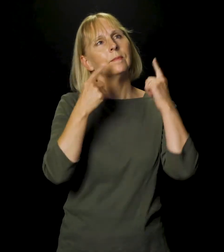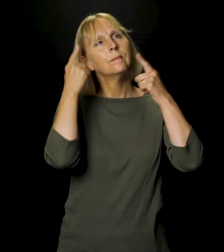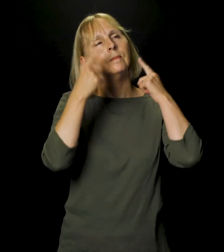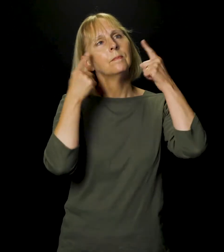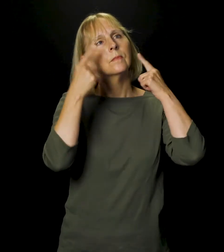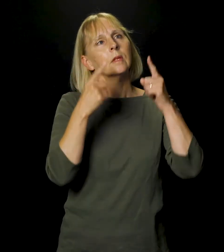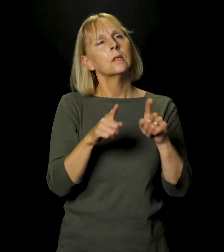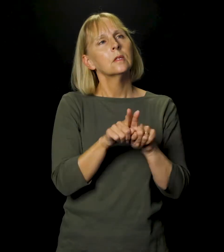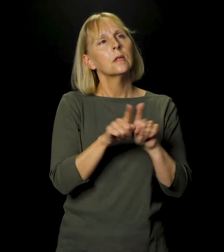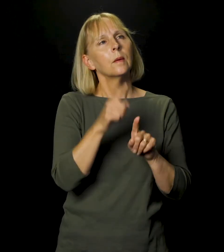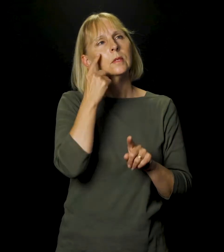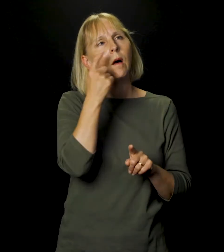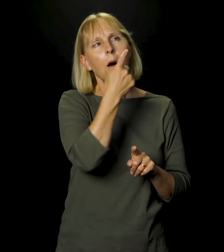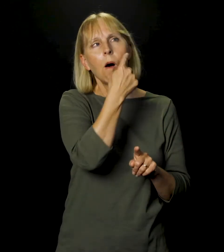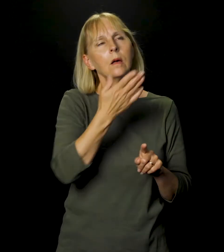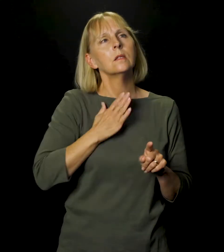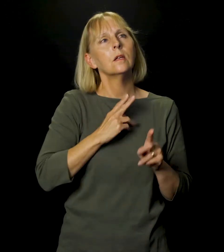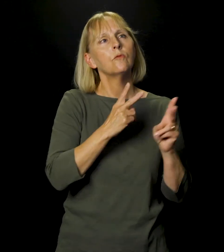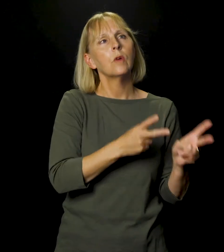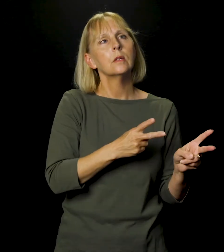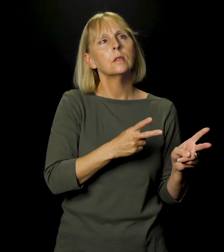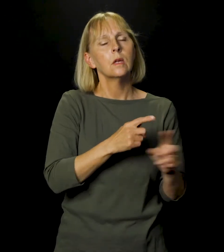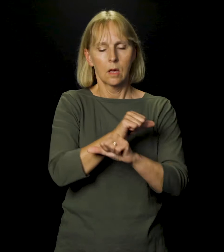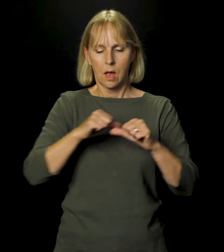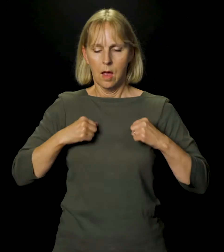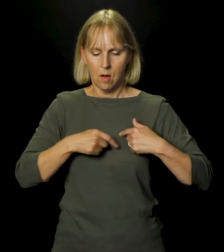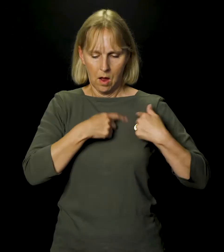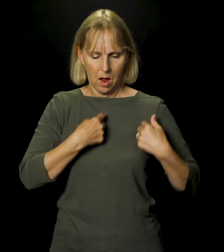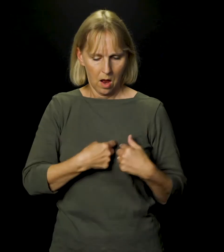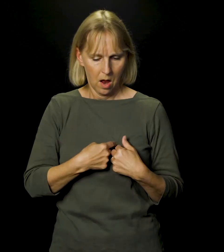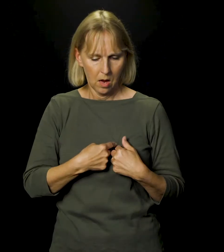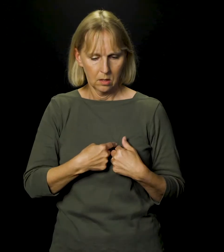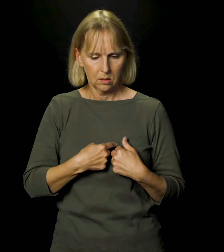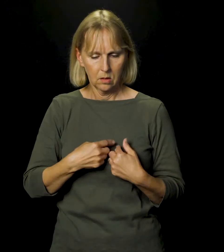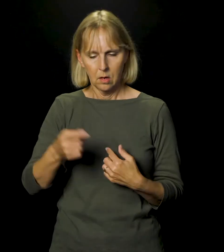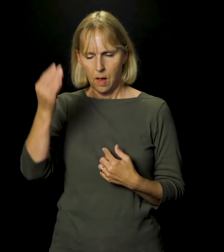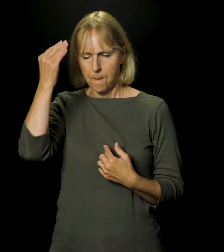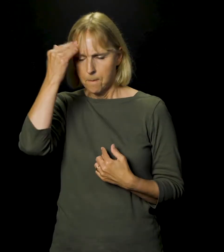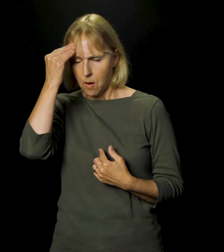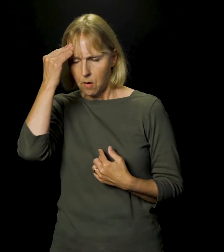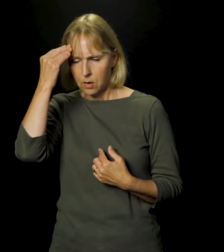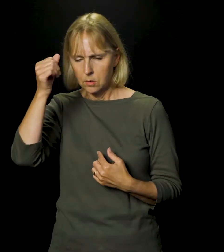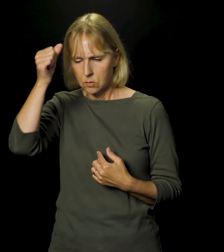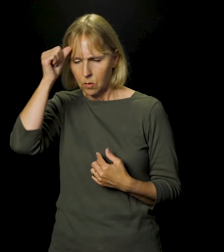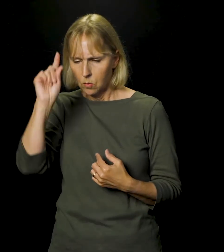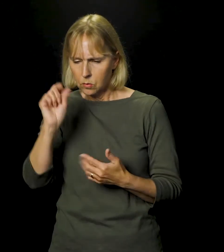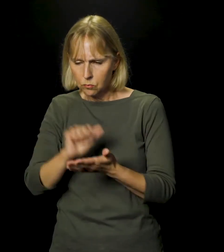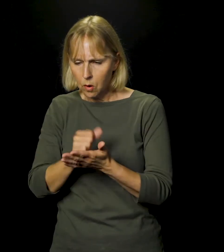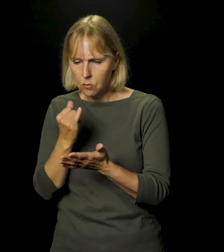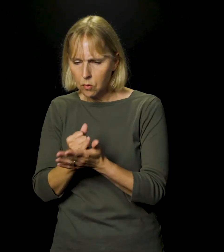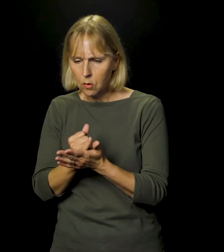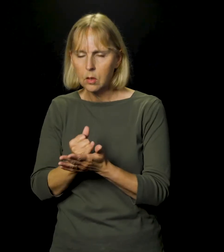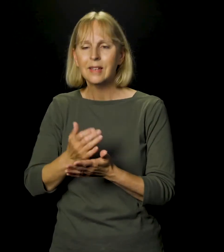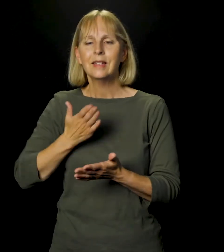just like our eyes maybe, it feels like our hearts and our conscience needs time to re-energise. Because aren't